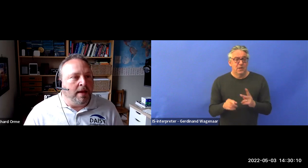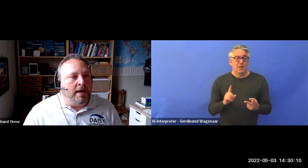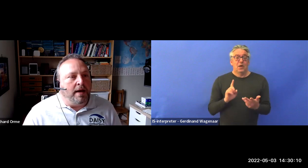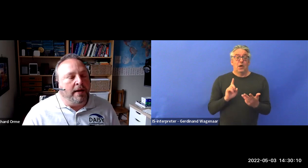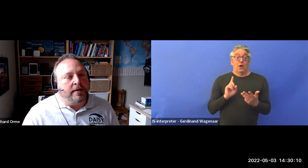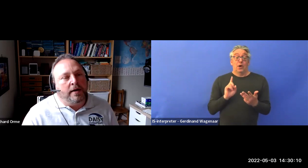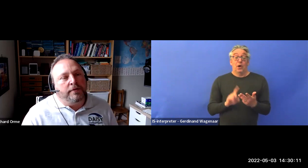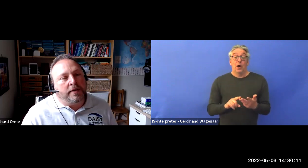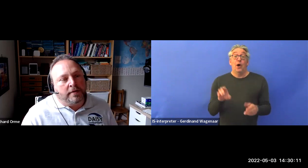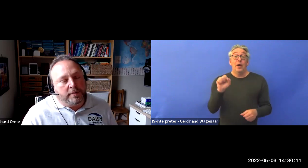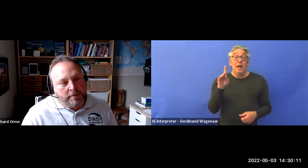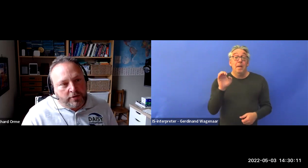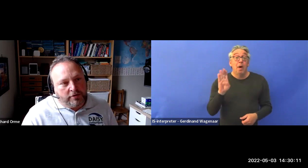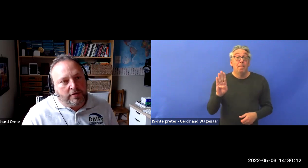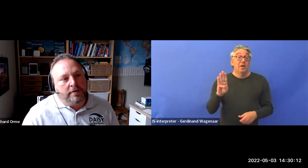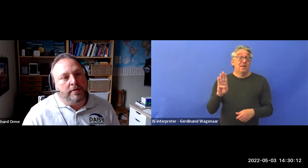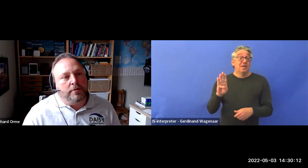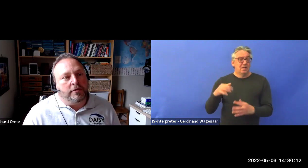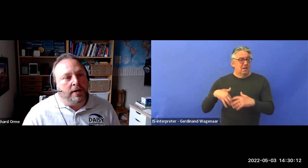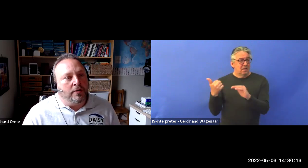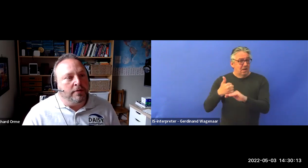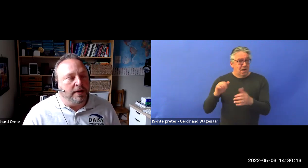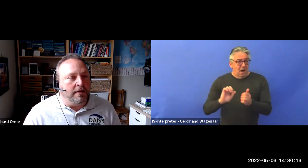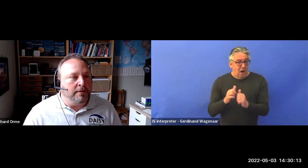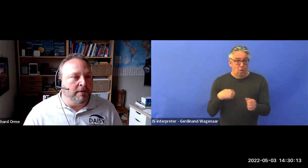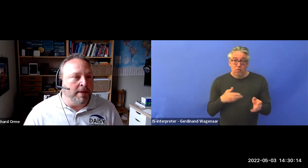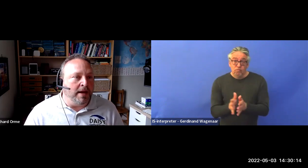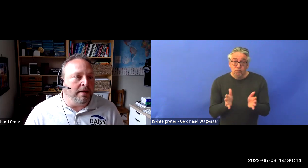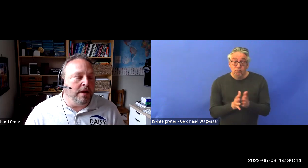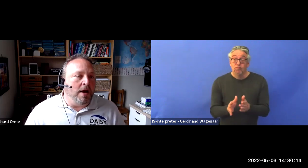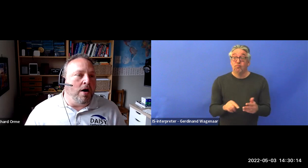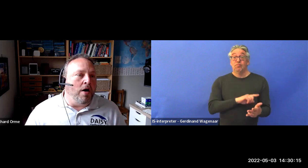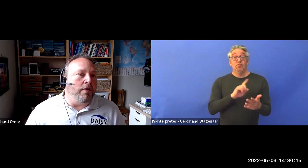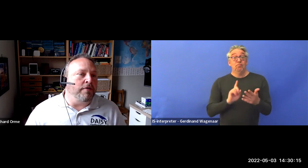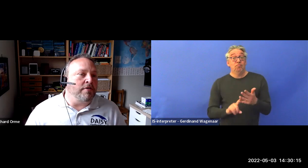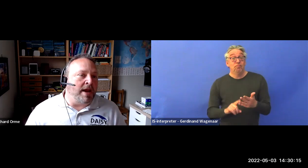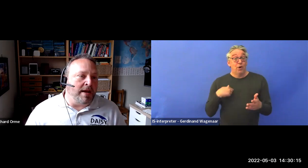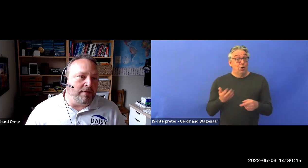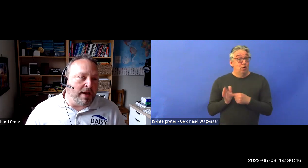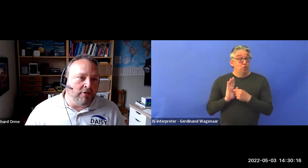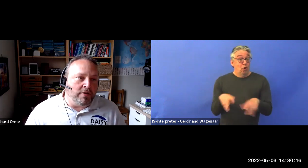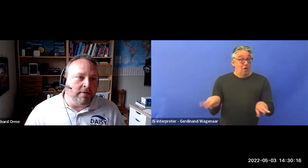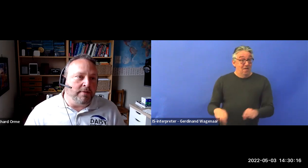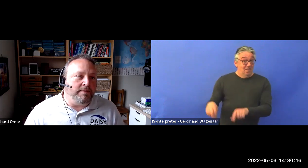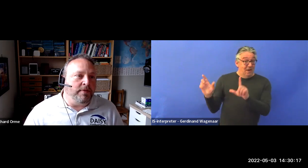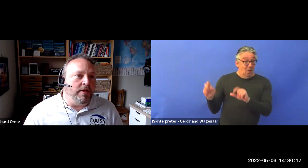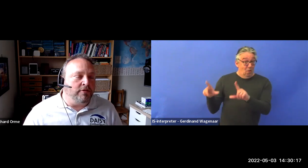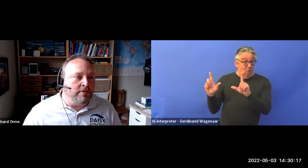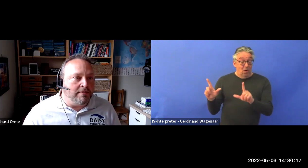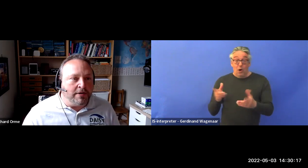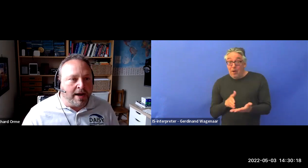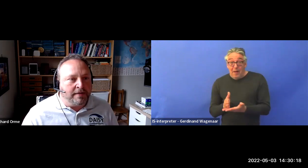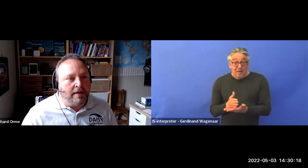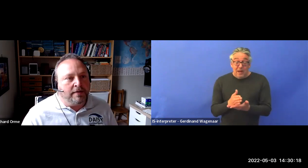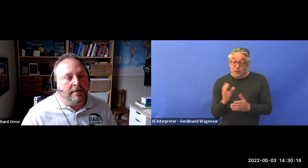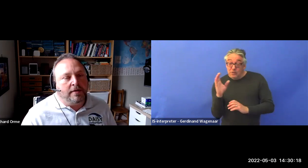ecosystem. And I've done some demonstrations through showing you the videos we've made of great navigation,